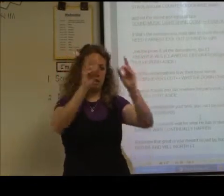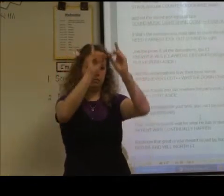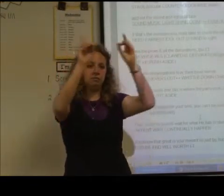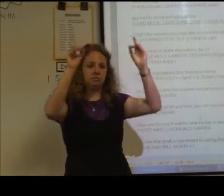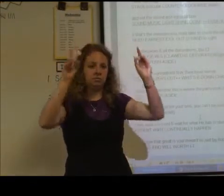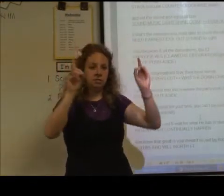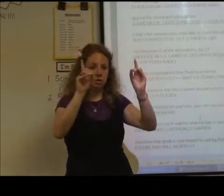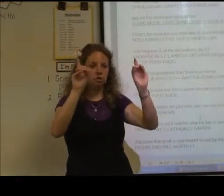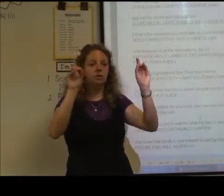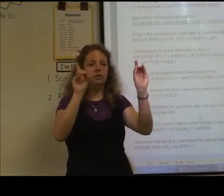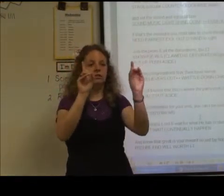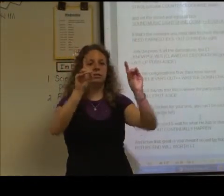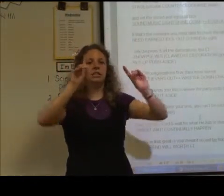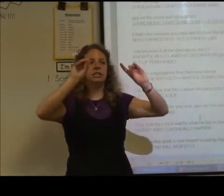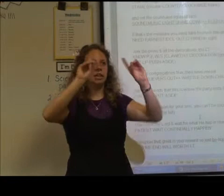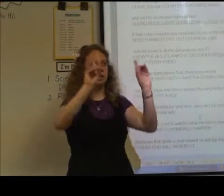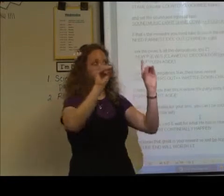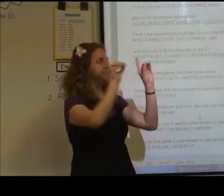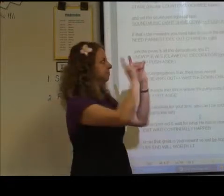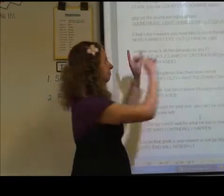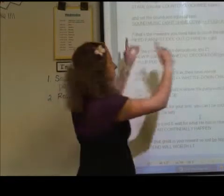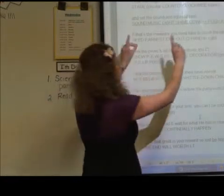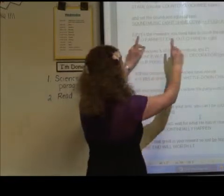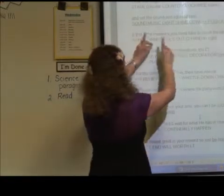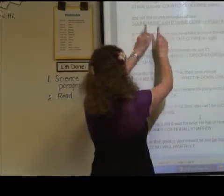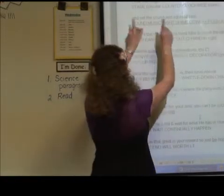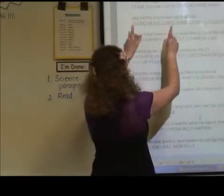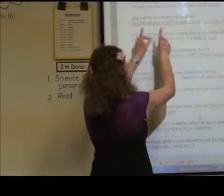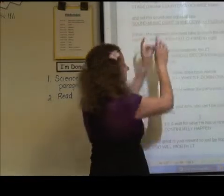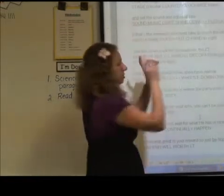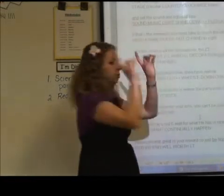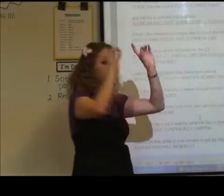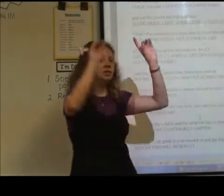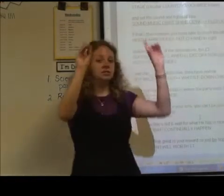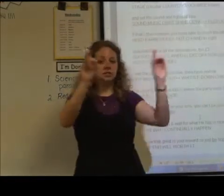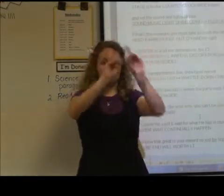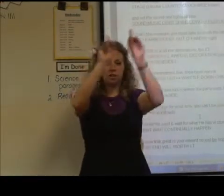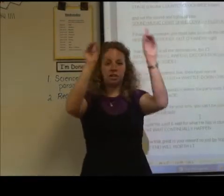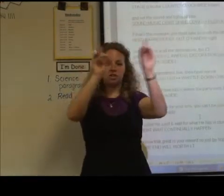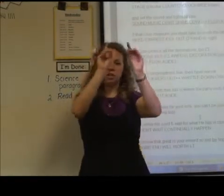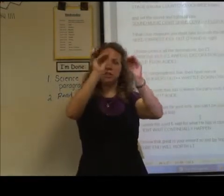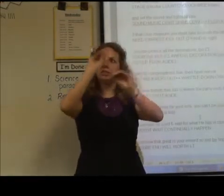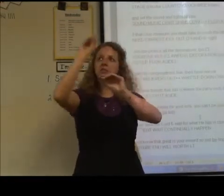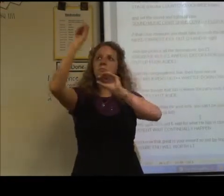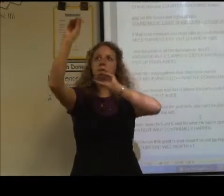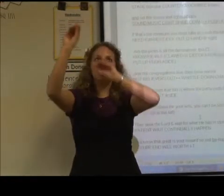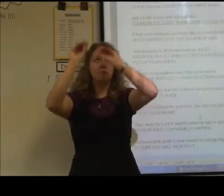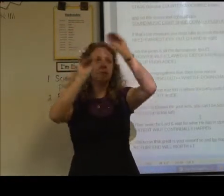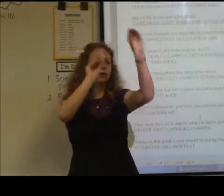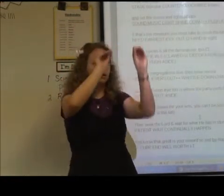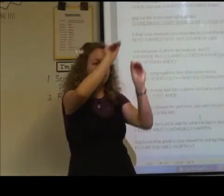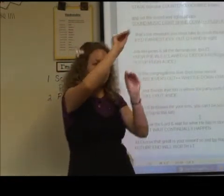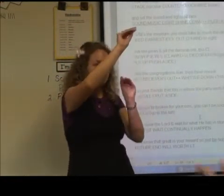in, so it's like you're doing it on there. So decorations, and put up, put up, put